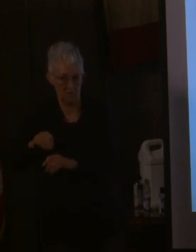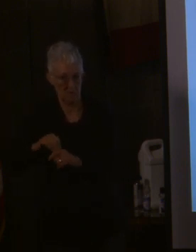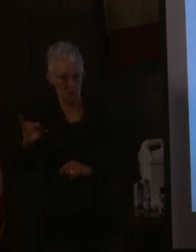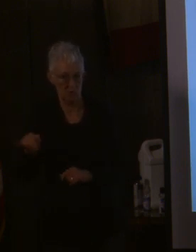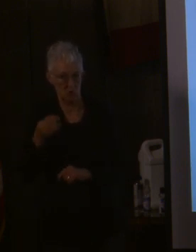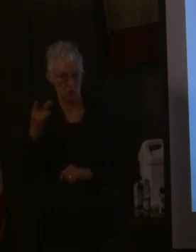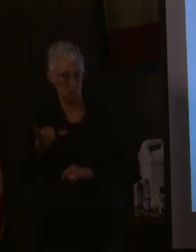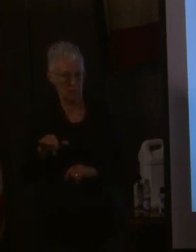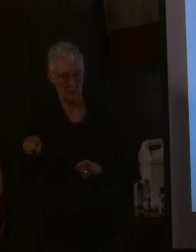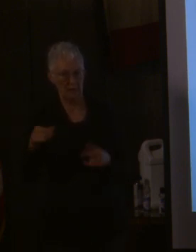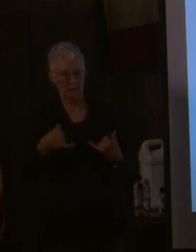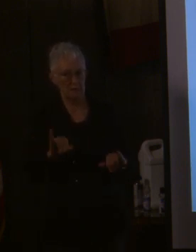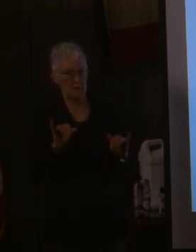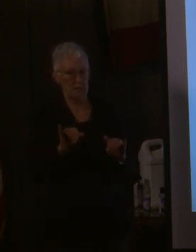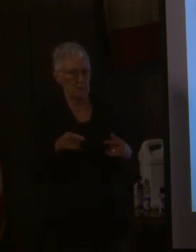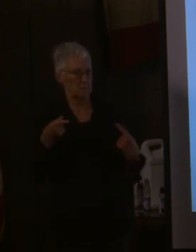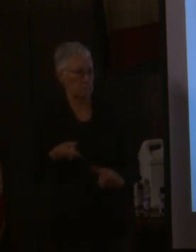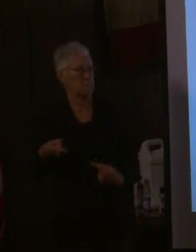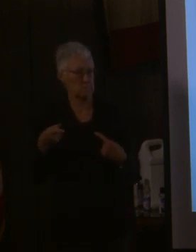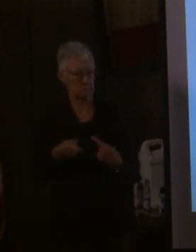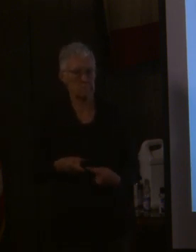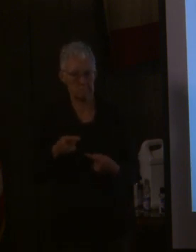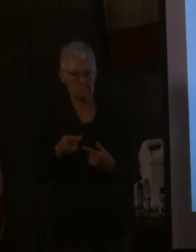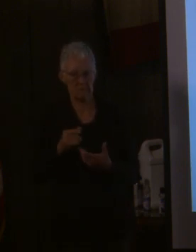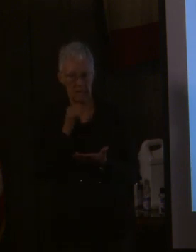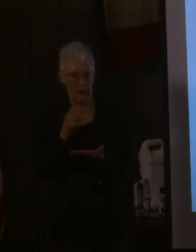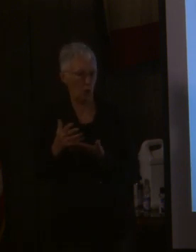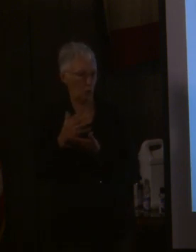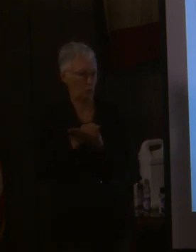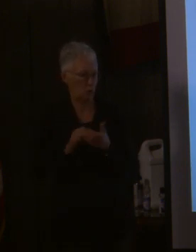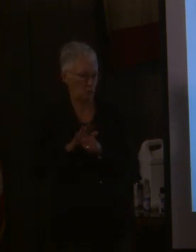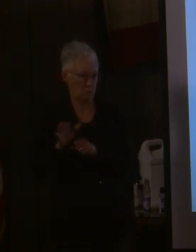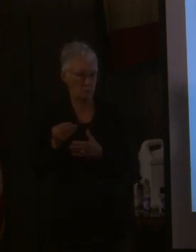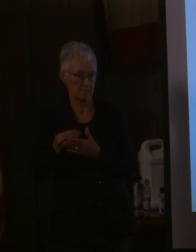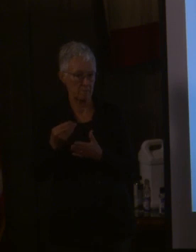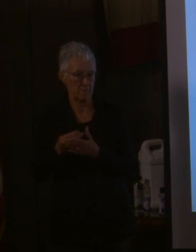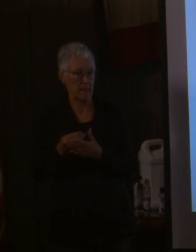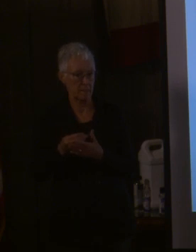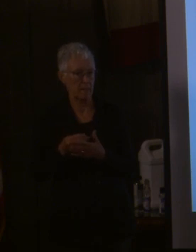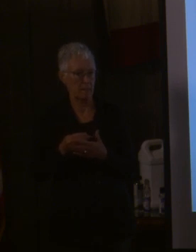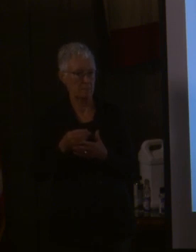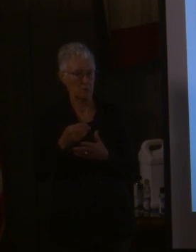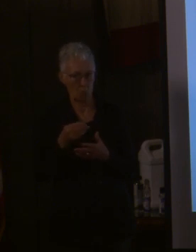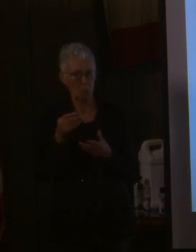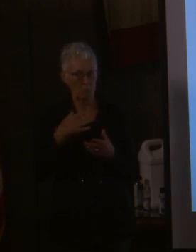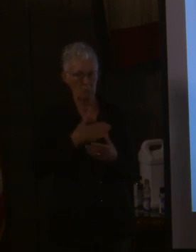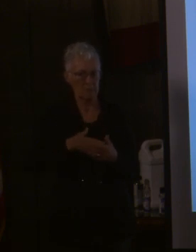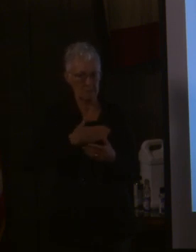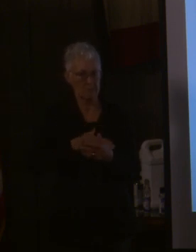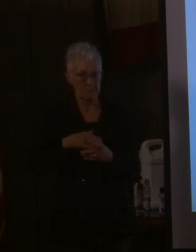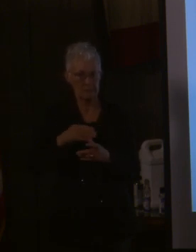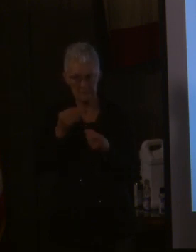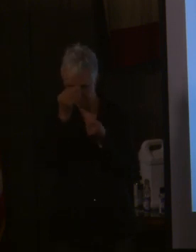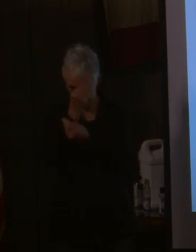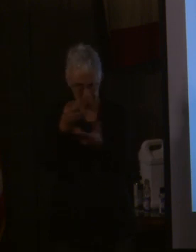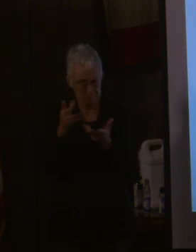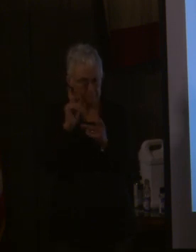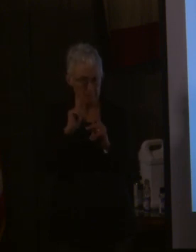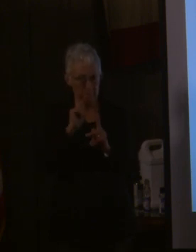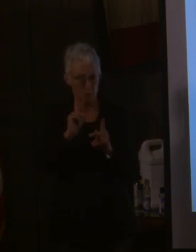forth are struggling. Please get the word out to them that they can apply, again, starting Wednesday, October 21st